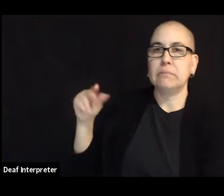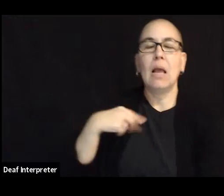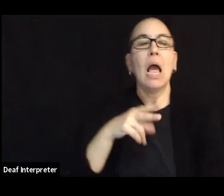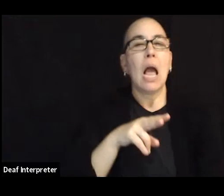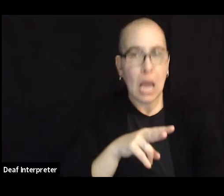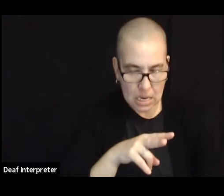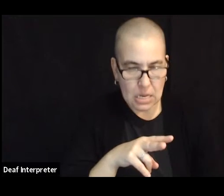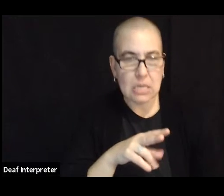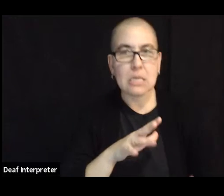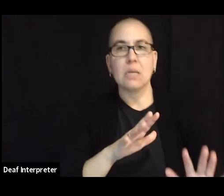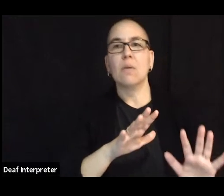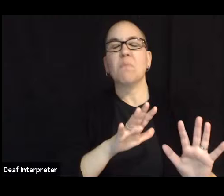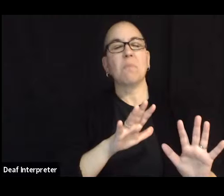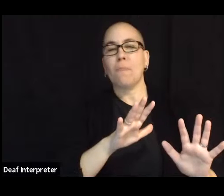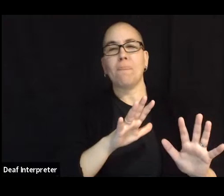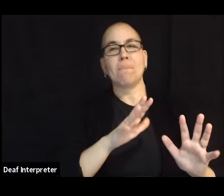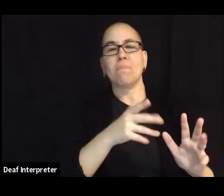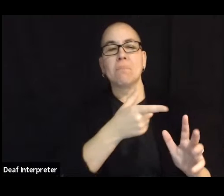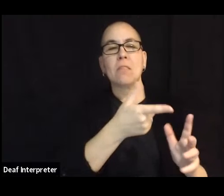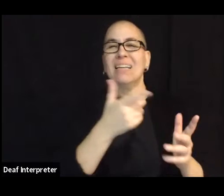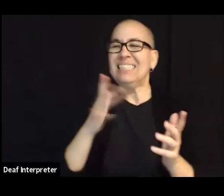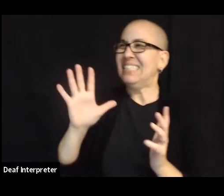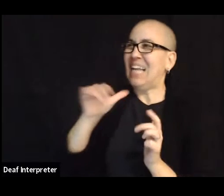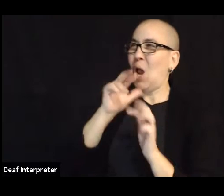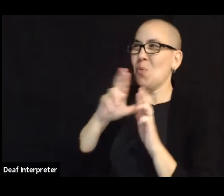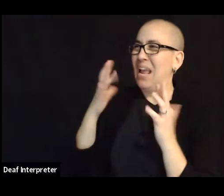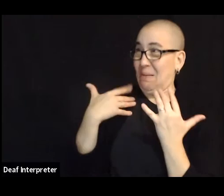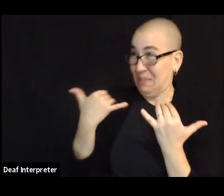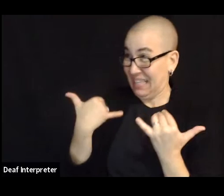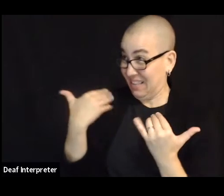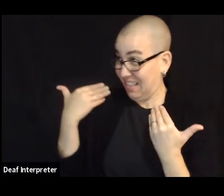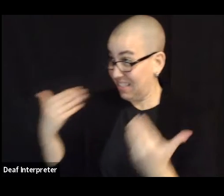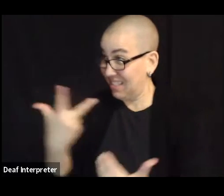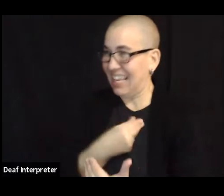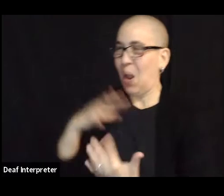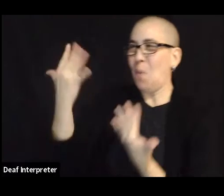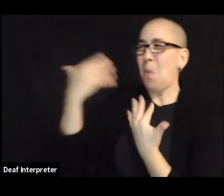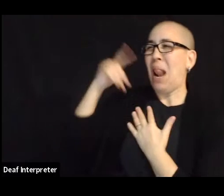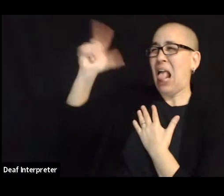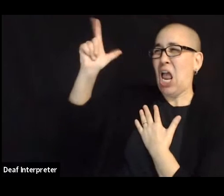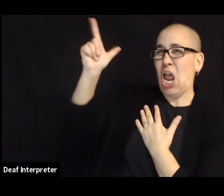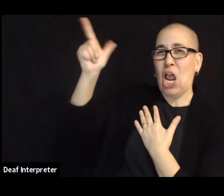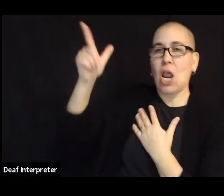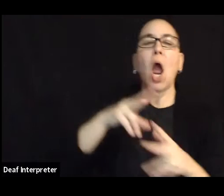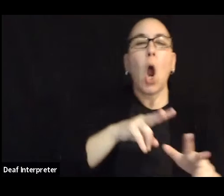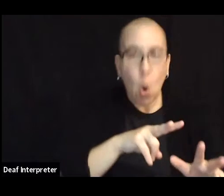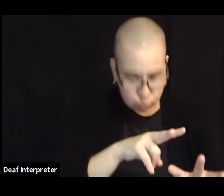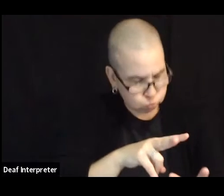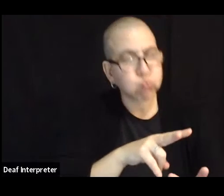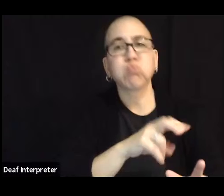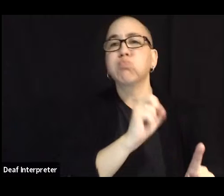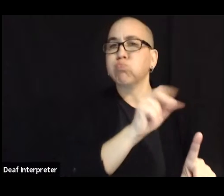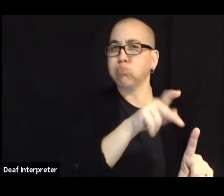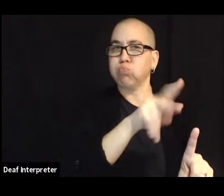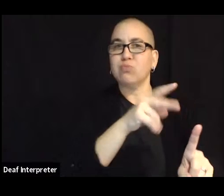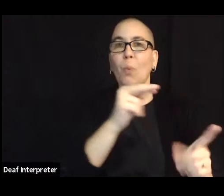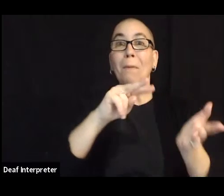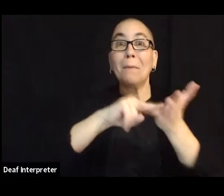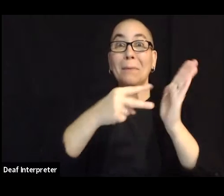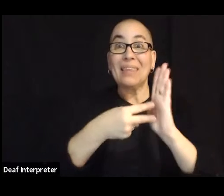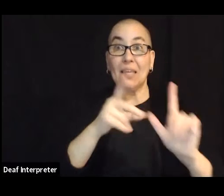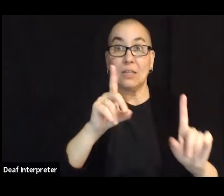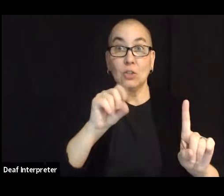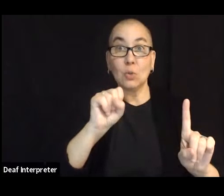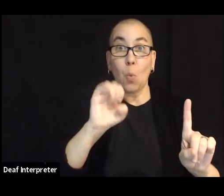leads to some supply being available for other groups. But generally, we are not having a problem not finding enough of the priority population